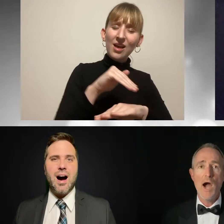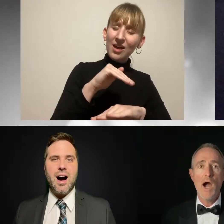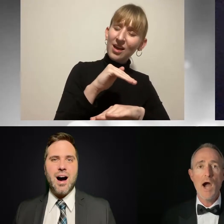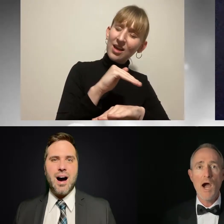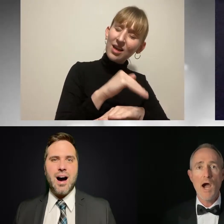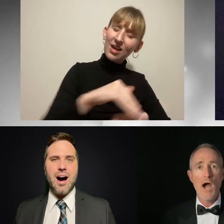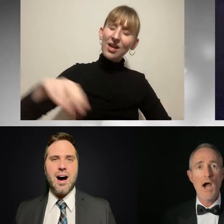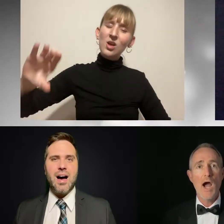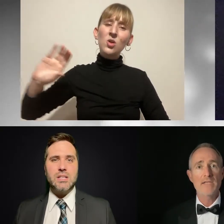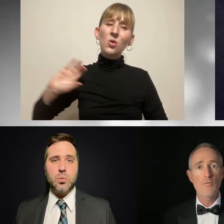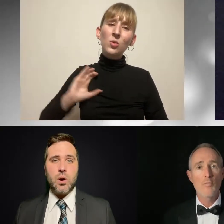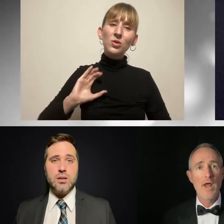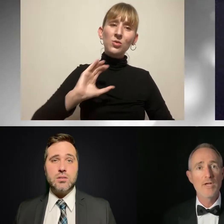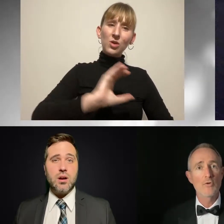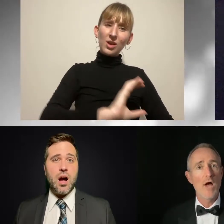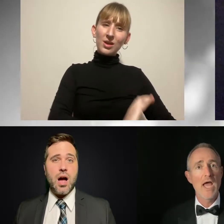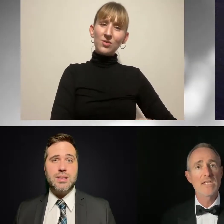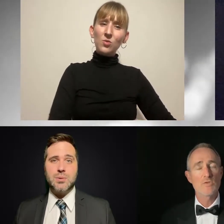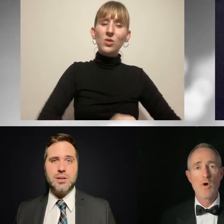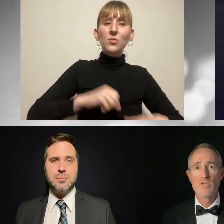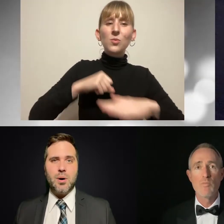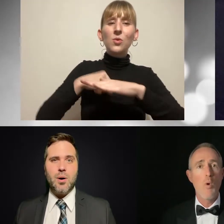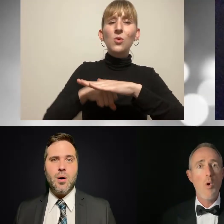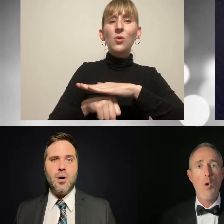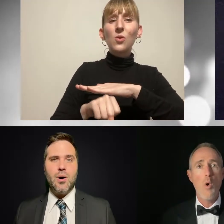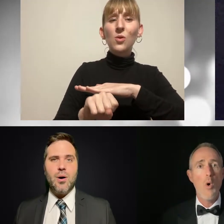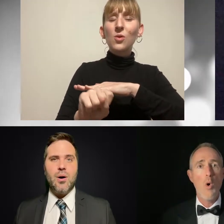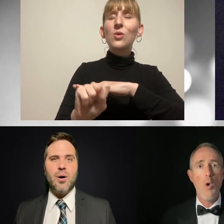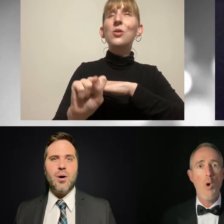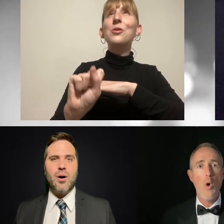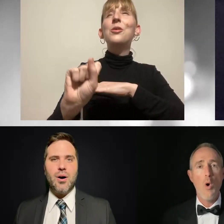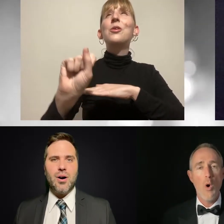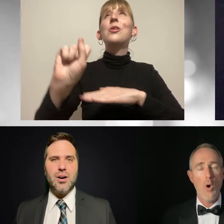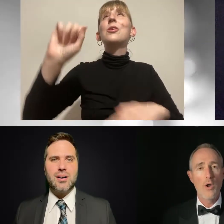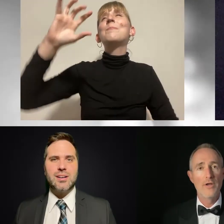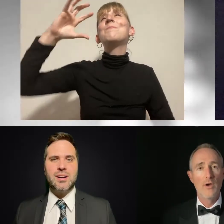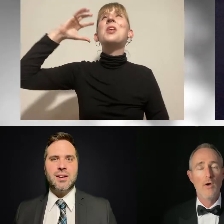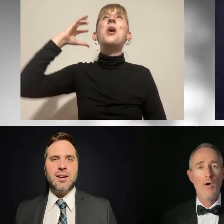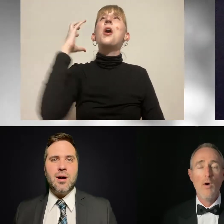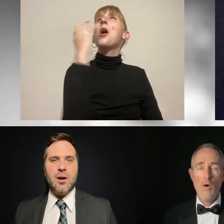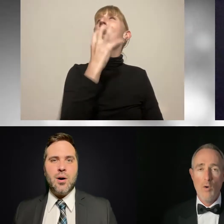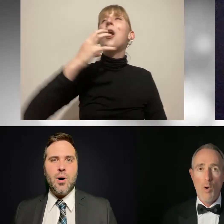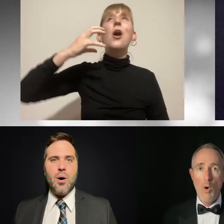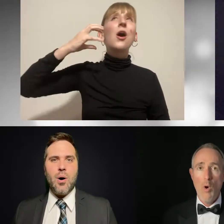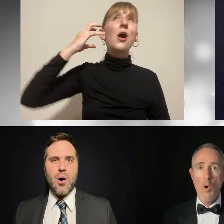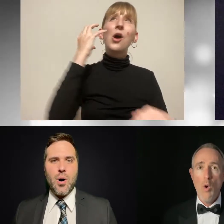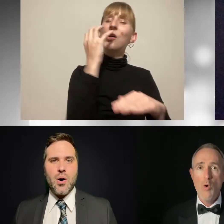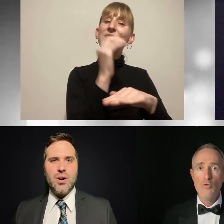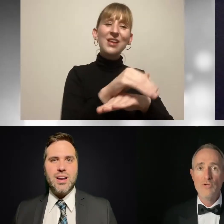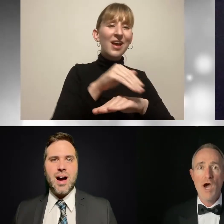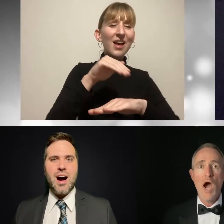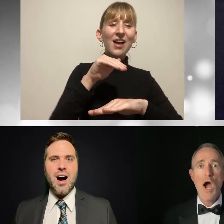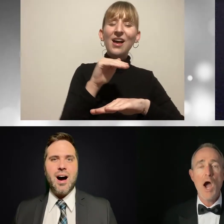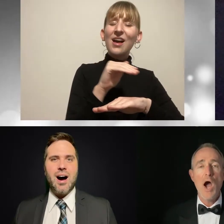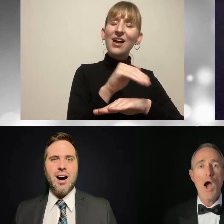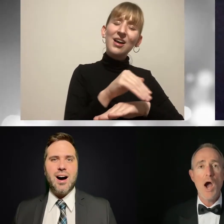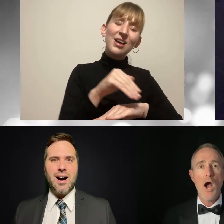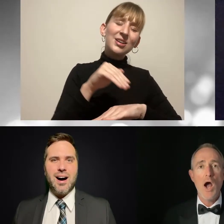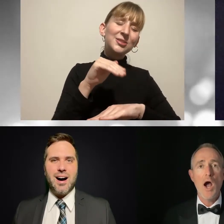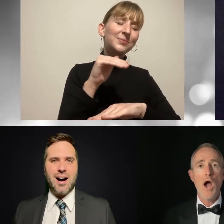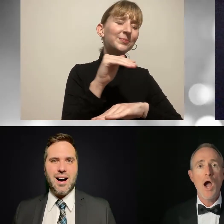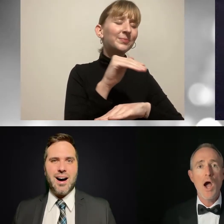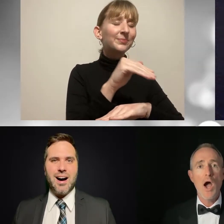when Christ was born, O night